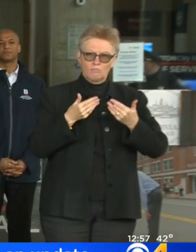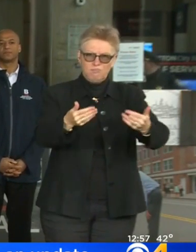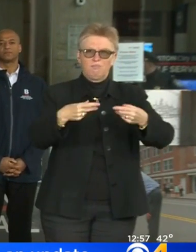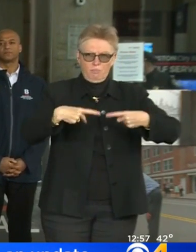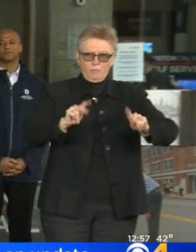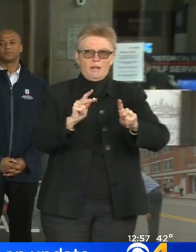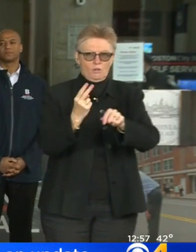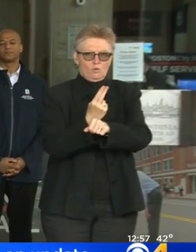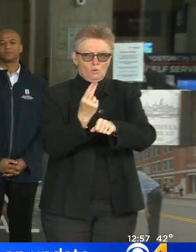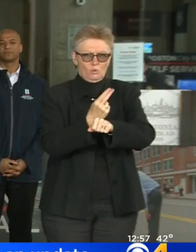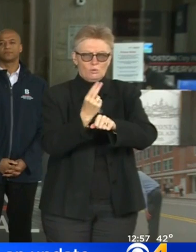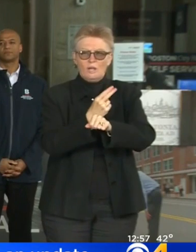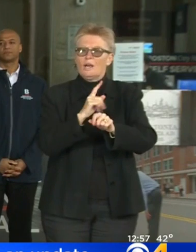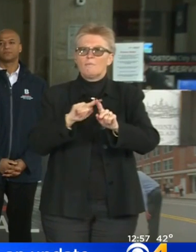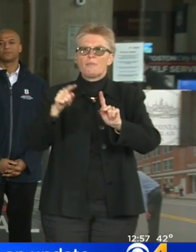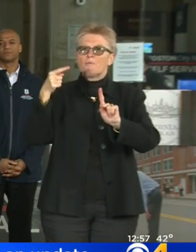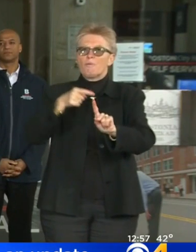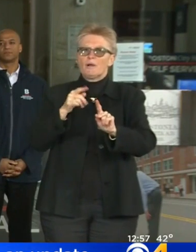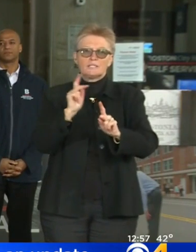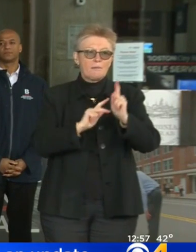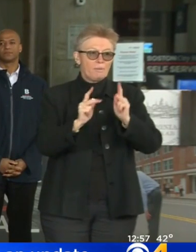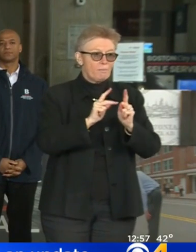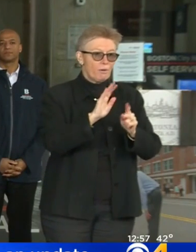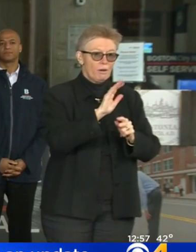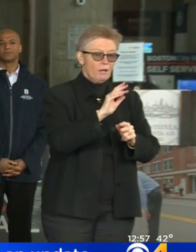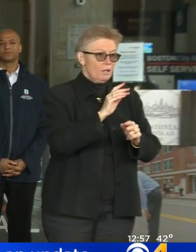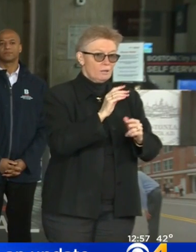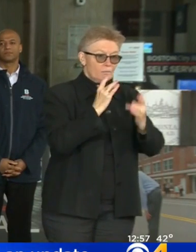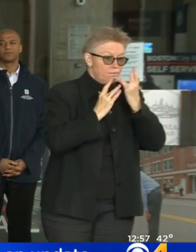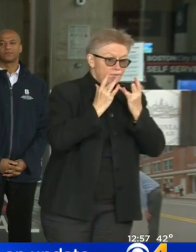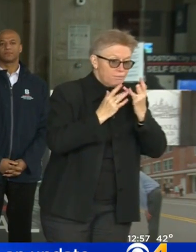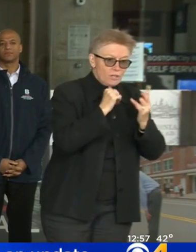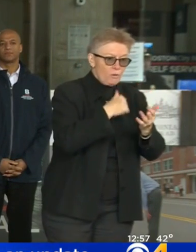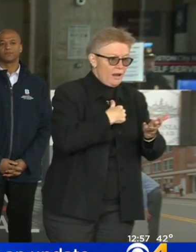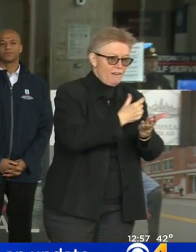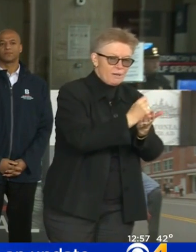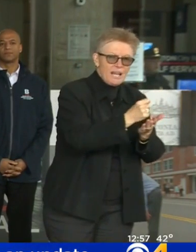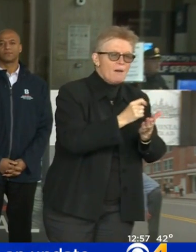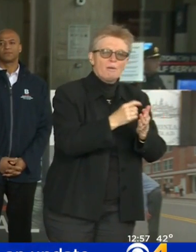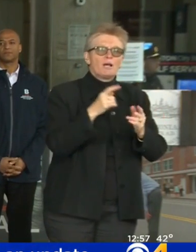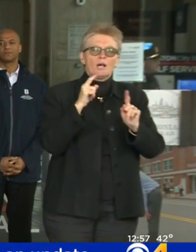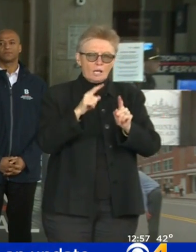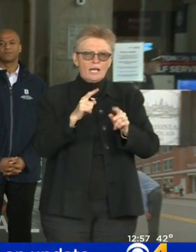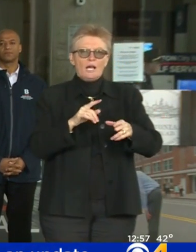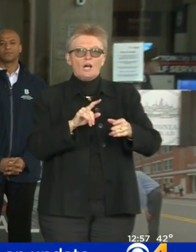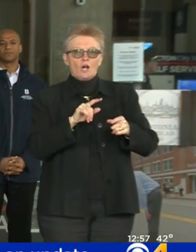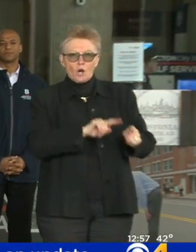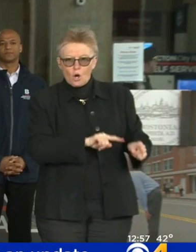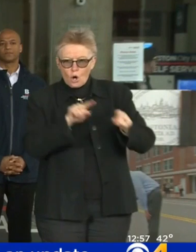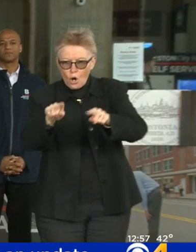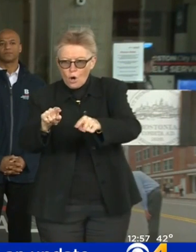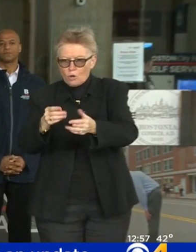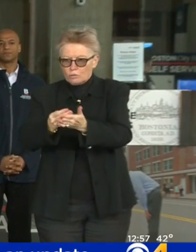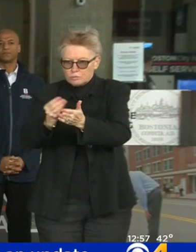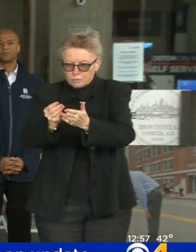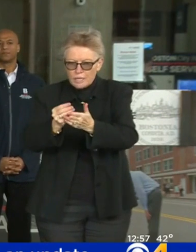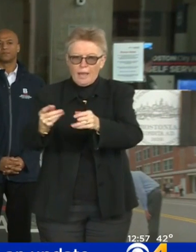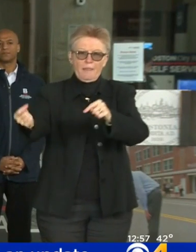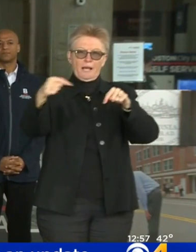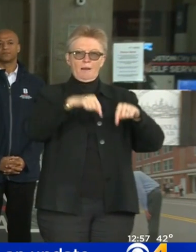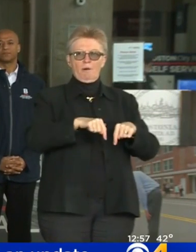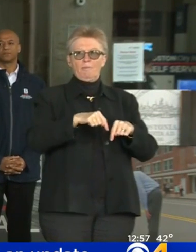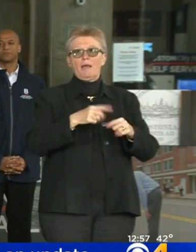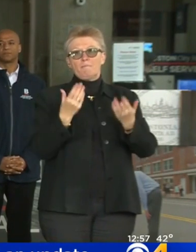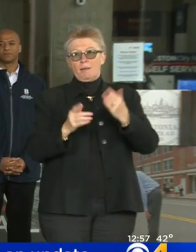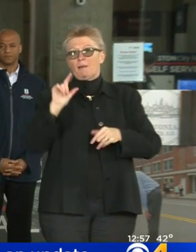And right now at this point it's just about people that are going shopping being able to get their produce and go home. And I think that, you know, it's a short period of time we're lifting it for. At